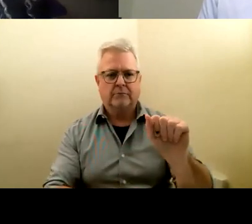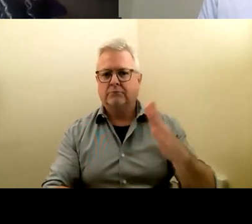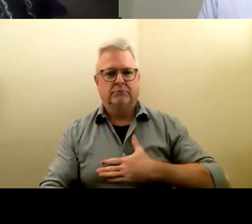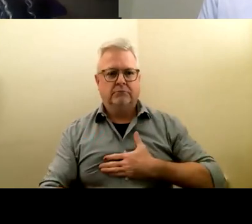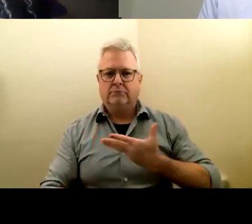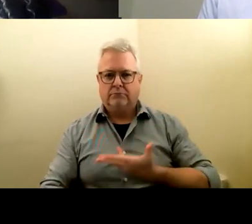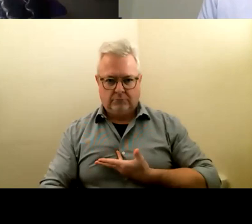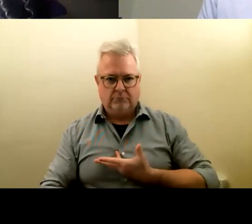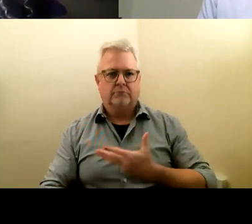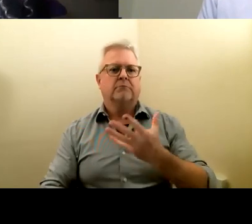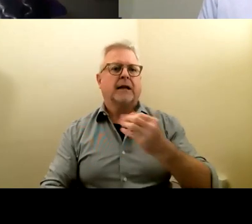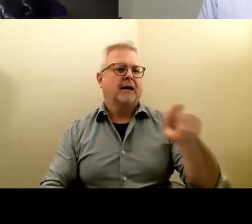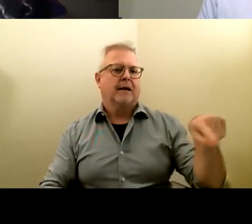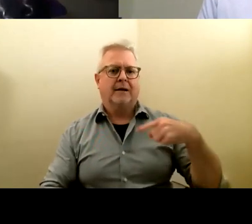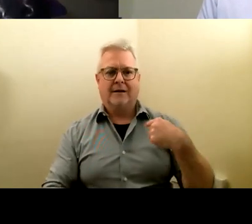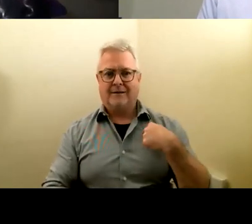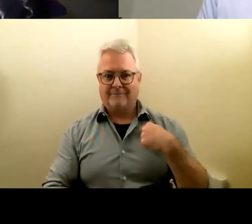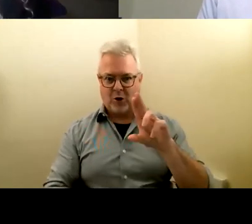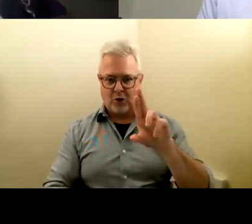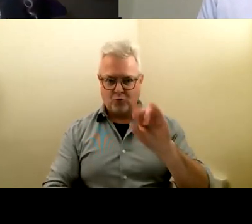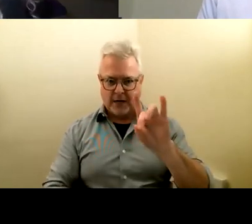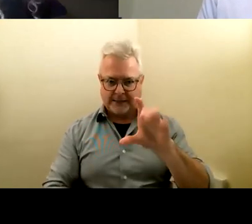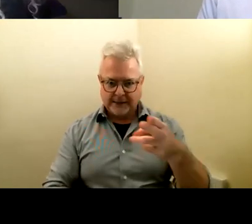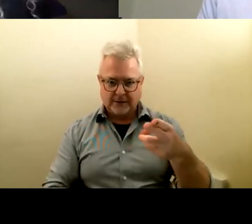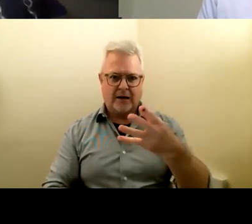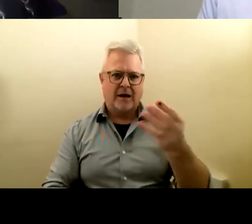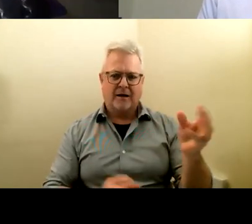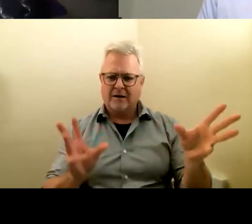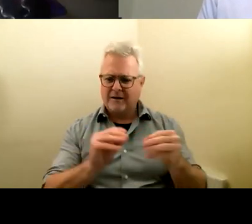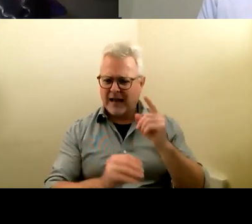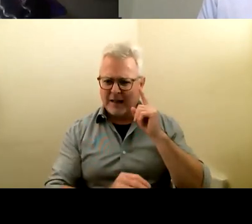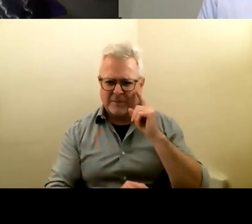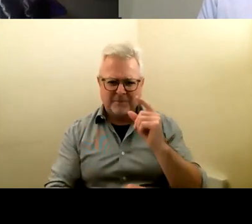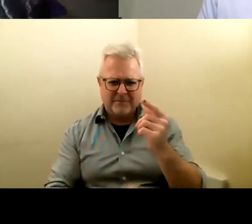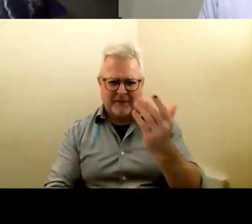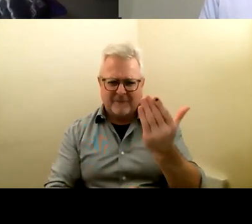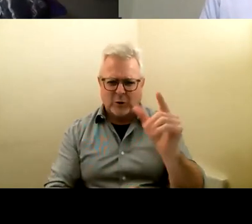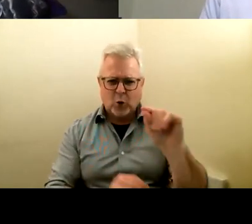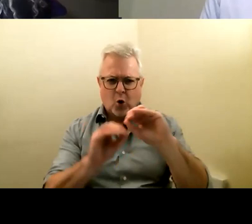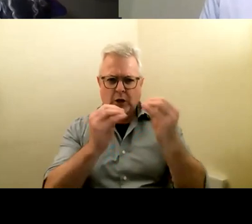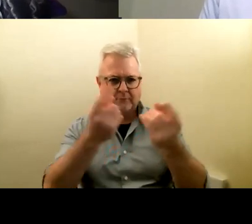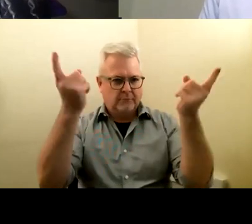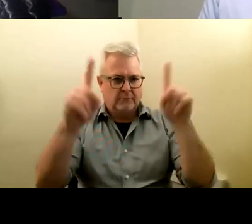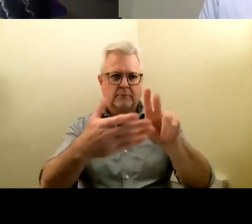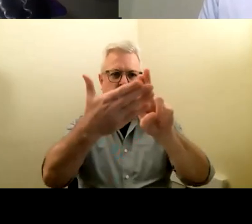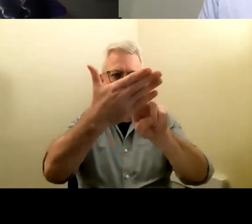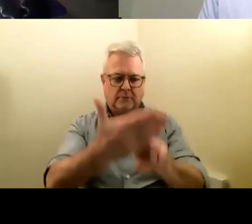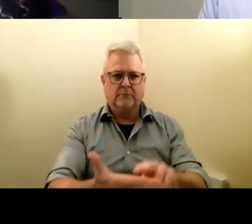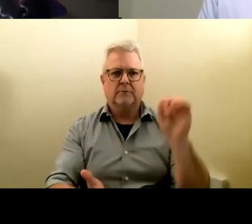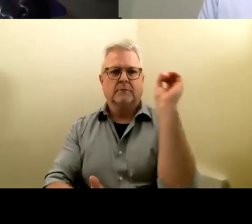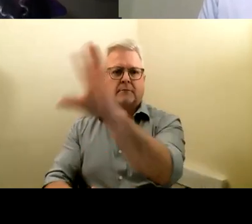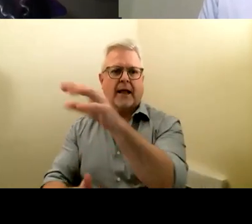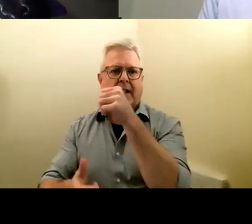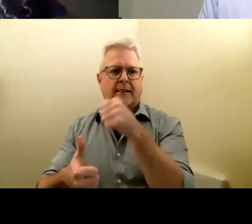there. And so it feels like the government hasn't recognized us in Rhode Island. A lot of people are very upset. The Rhode Island Commission for the